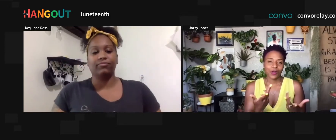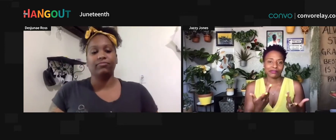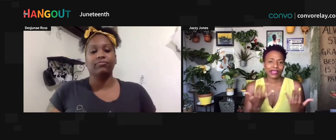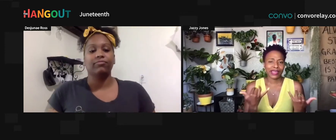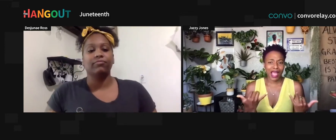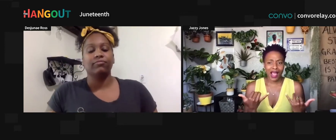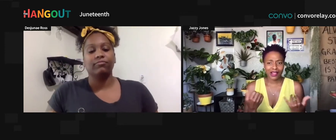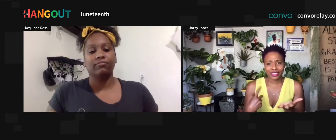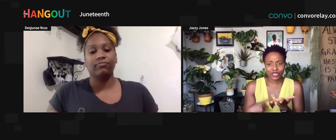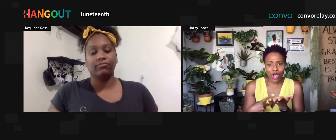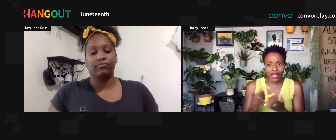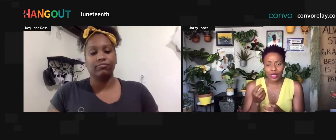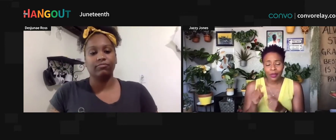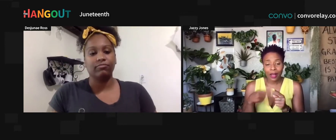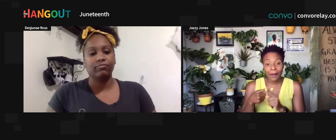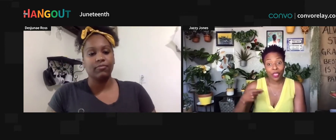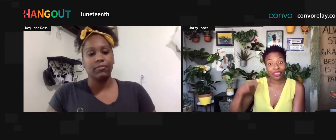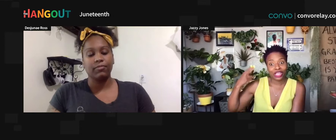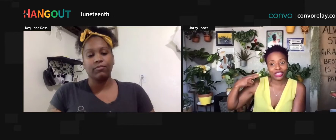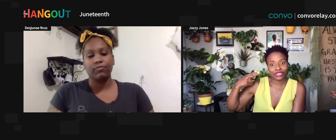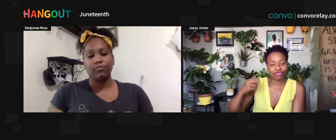That's right.